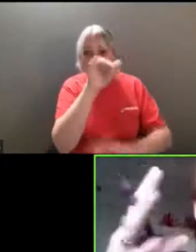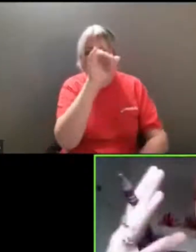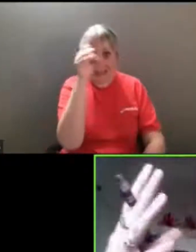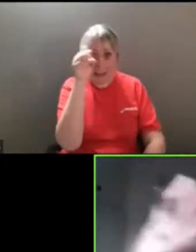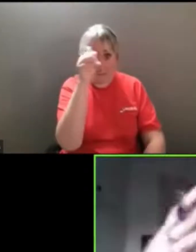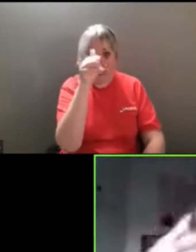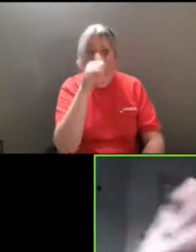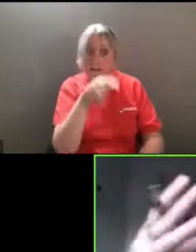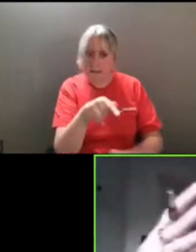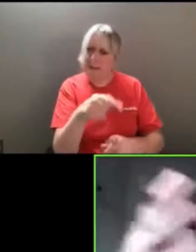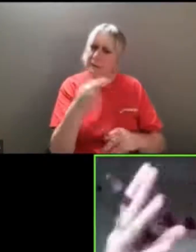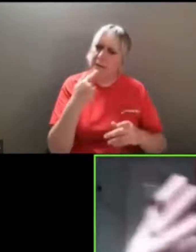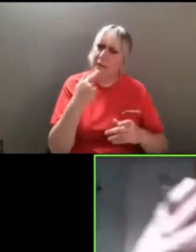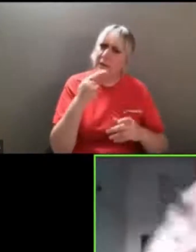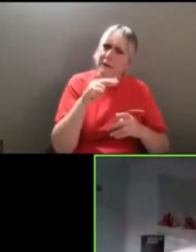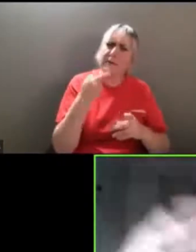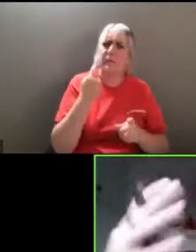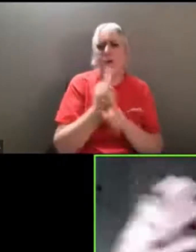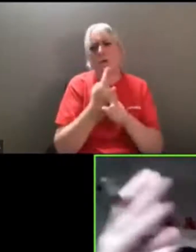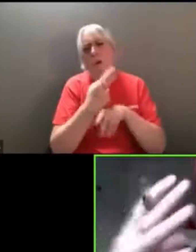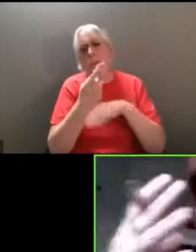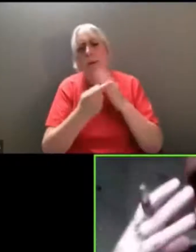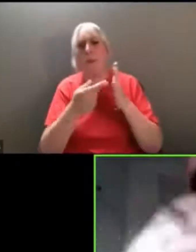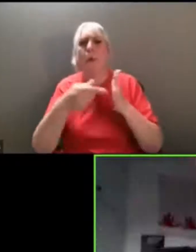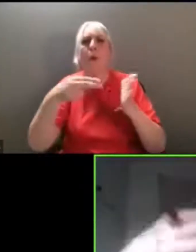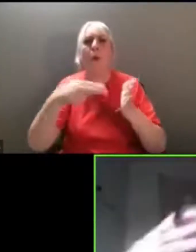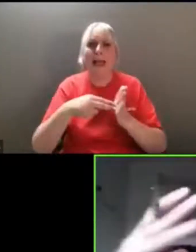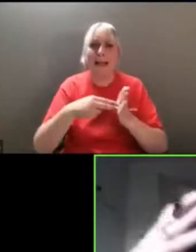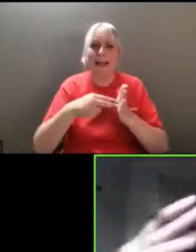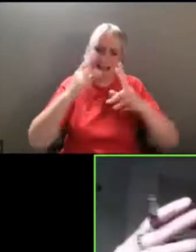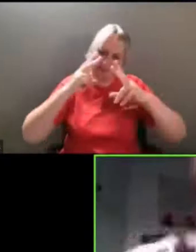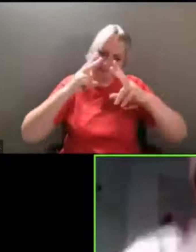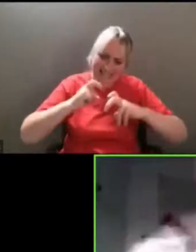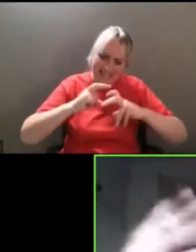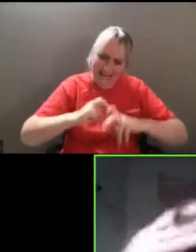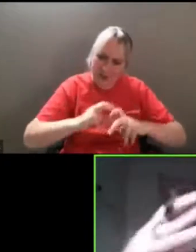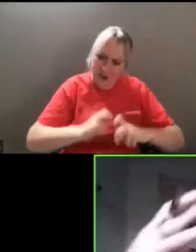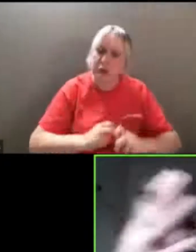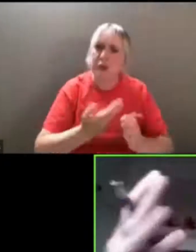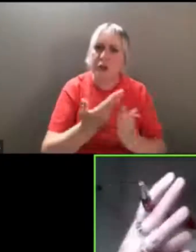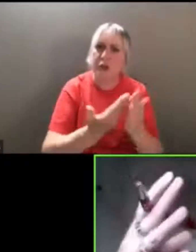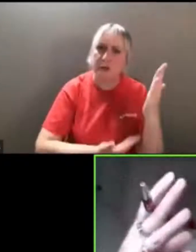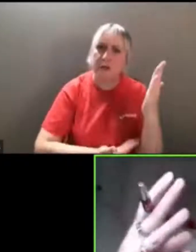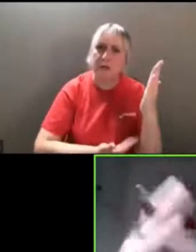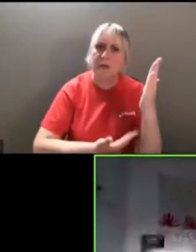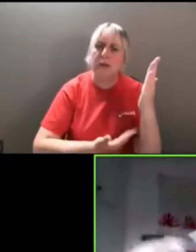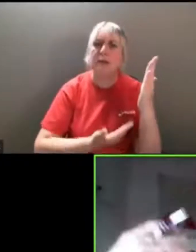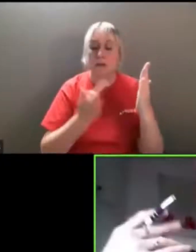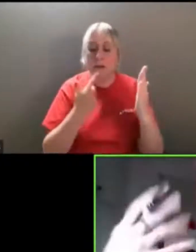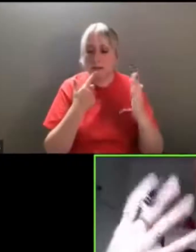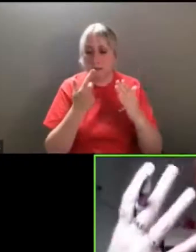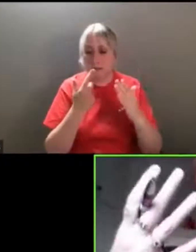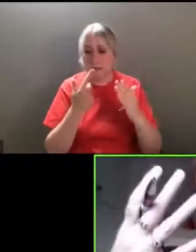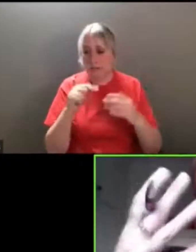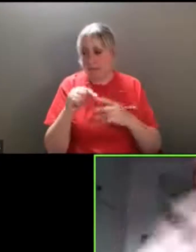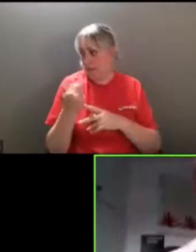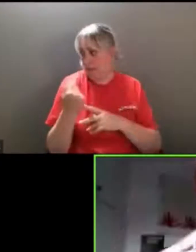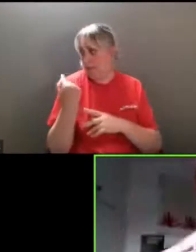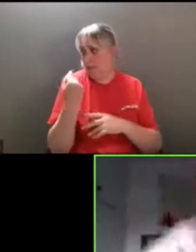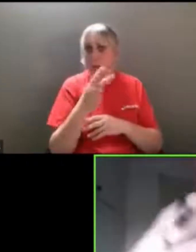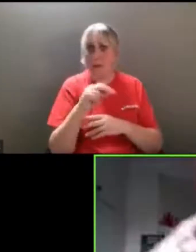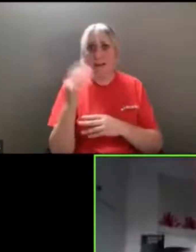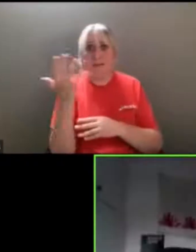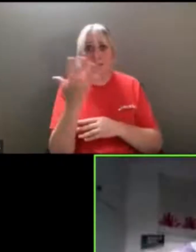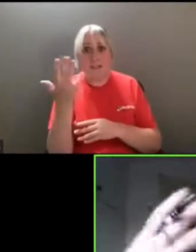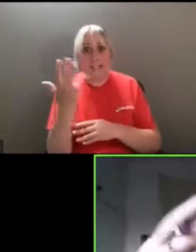UN investigation, for example, the unprecedented investigation that took place in 2015, that the members of